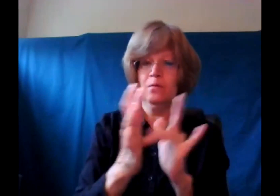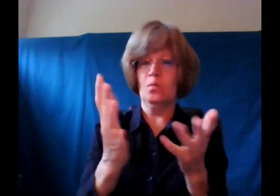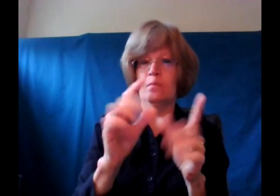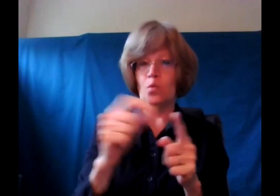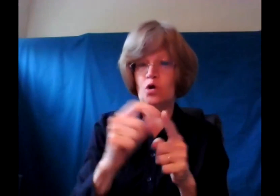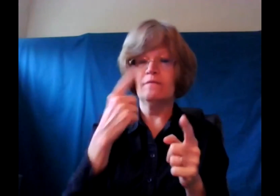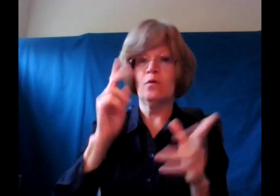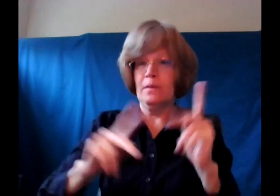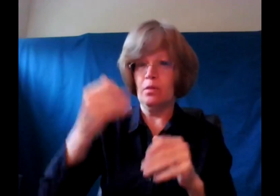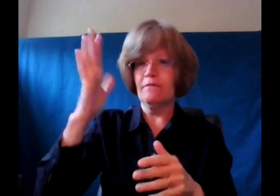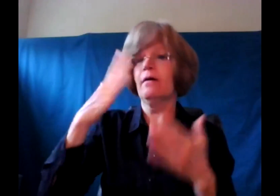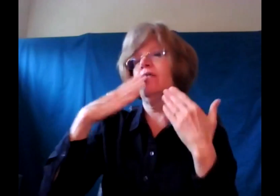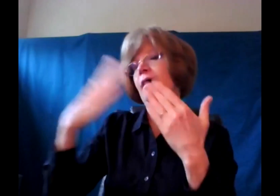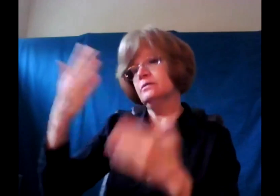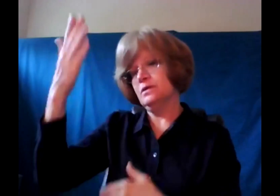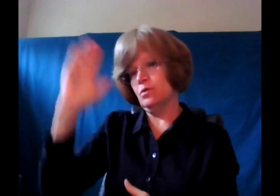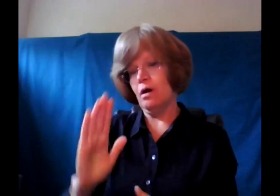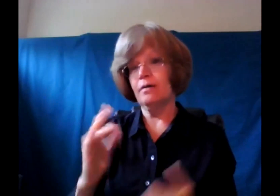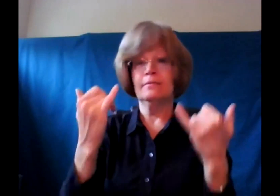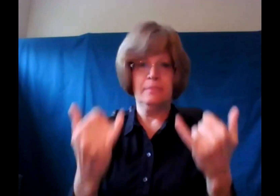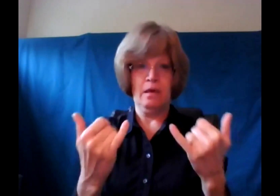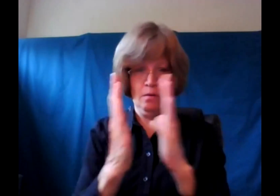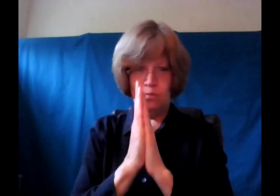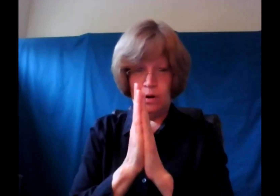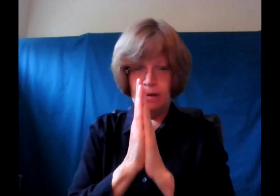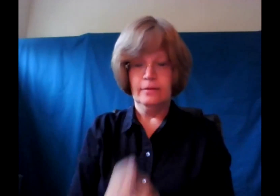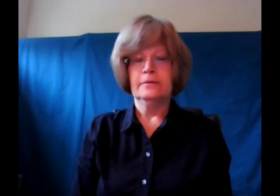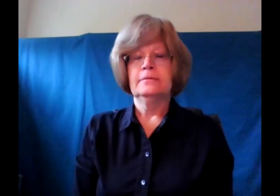to God. Won't you pray with me?